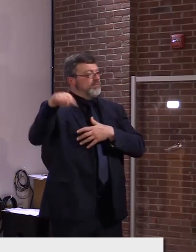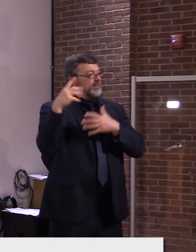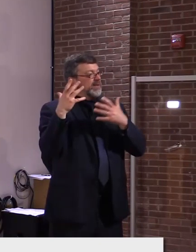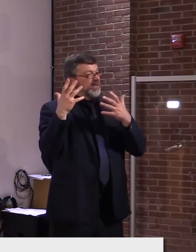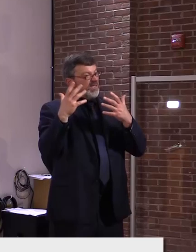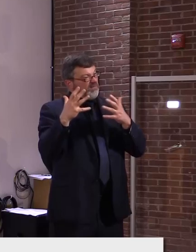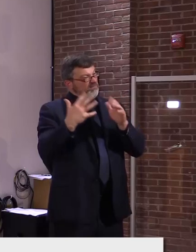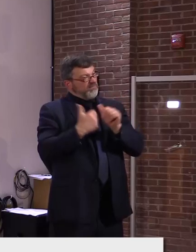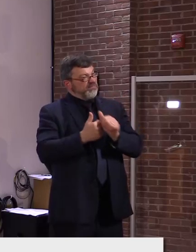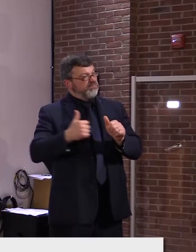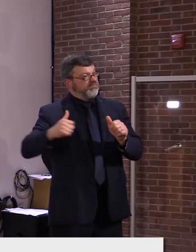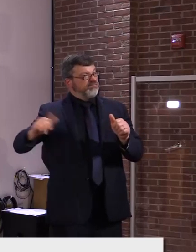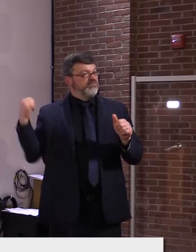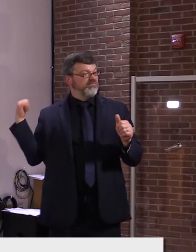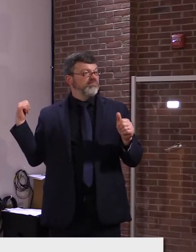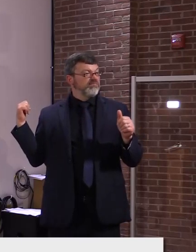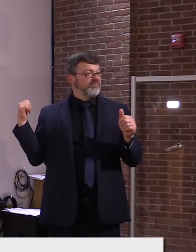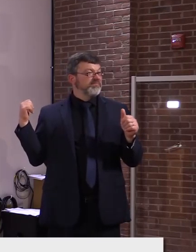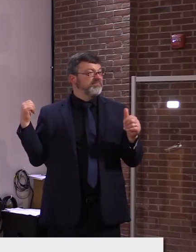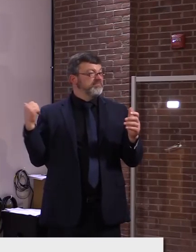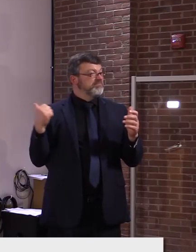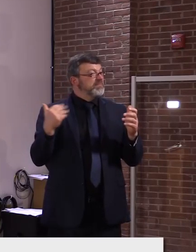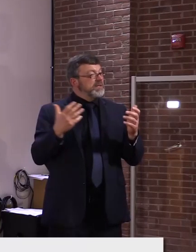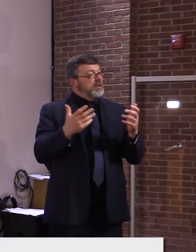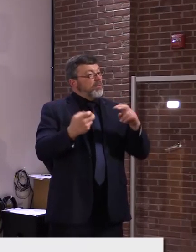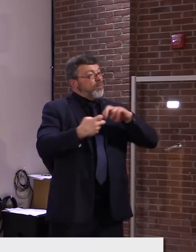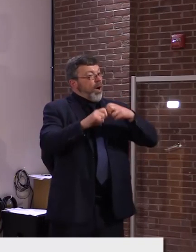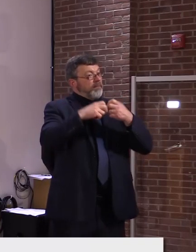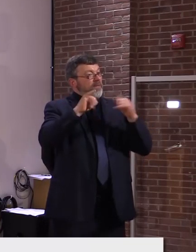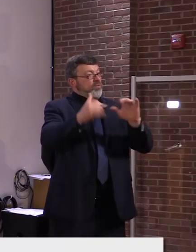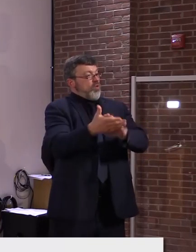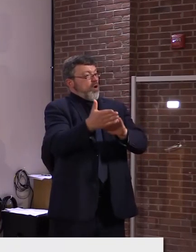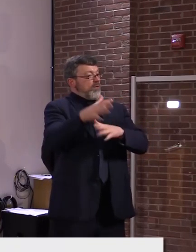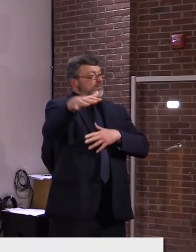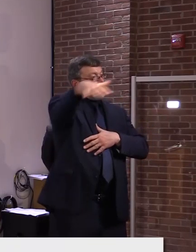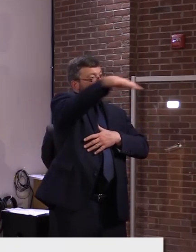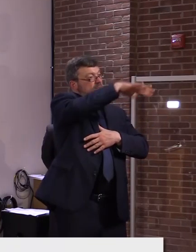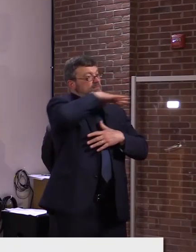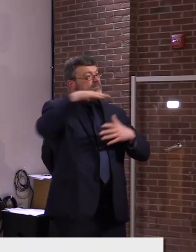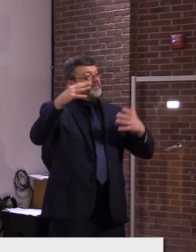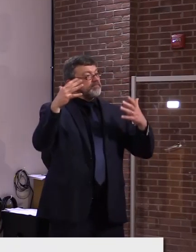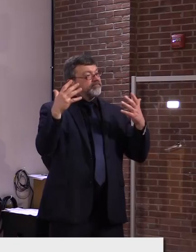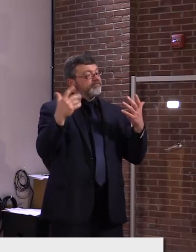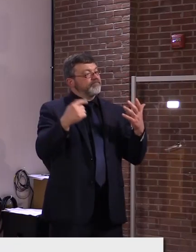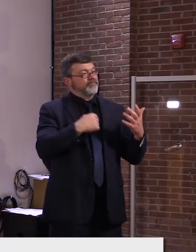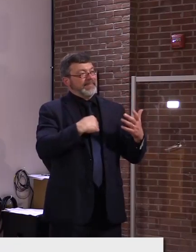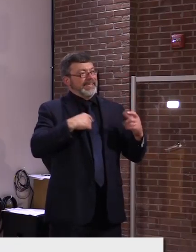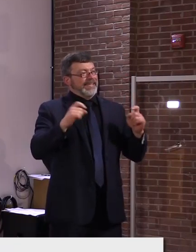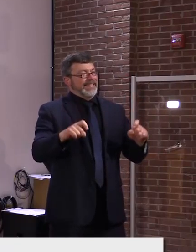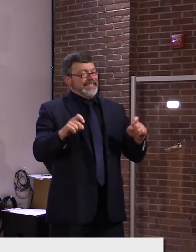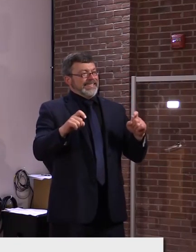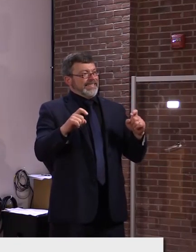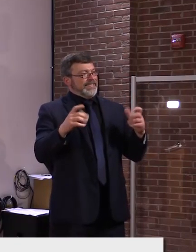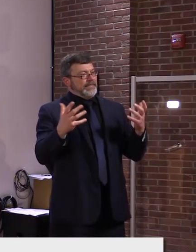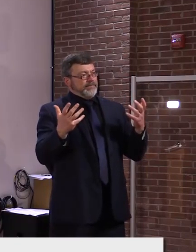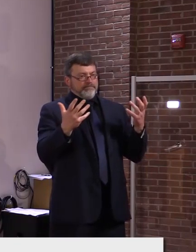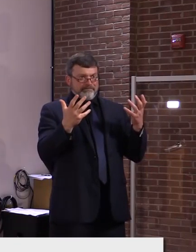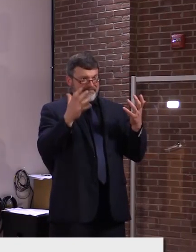it really needs to be a worldwide contribution to that, and it needs to be very much done with haste.